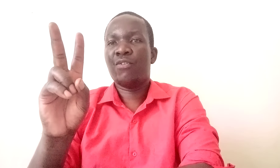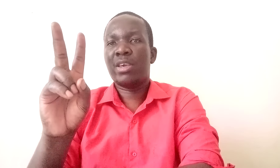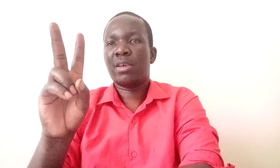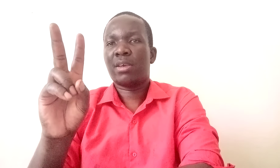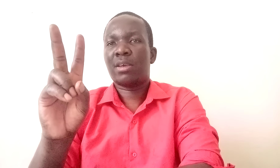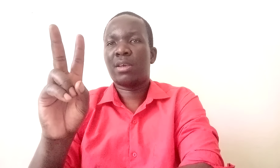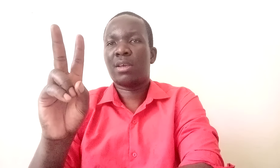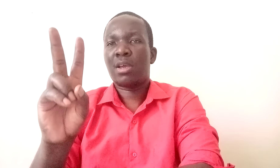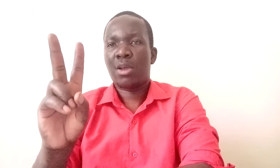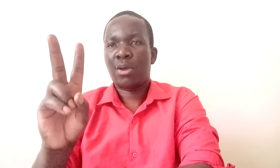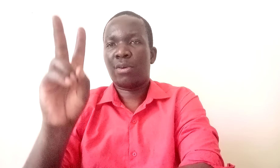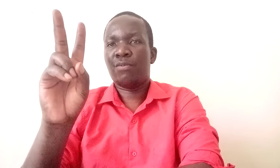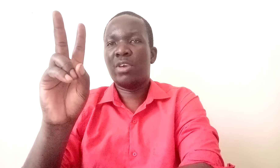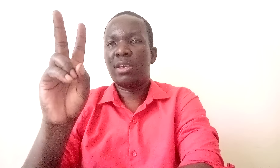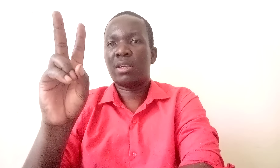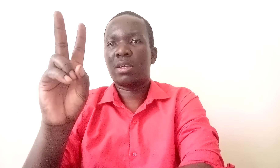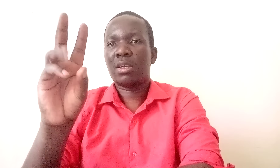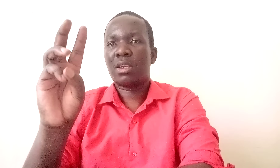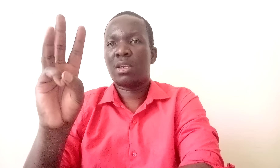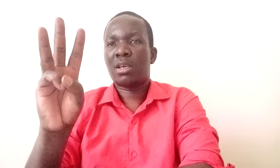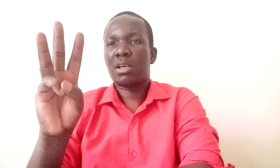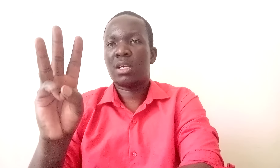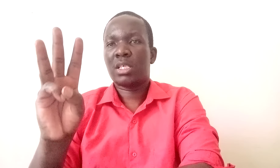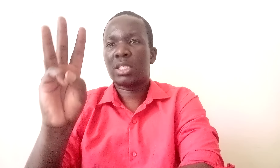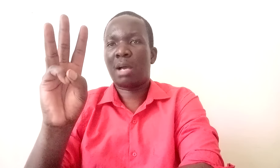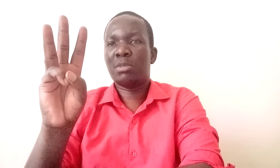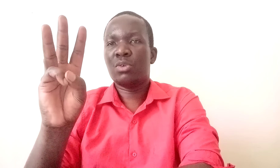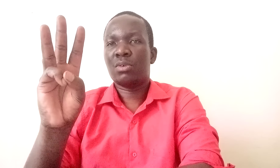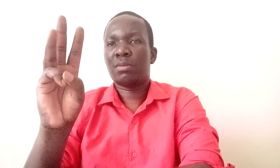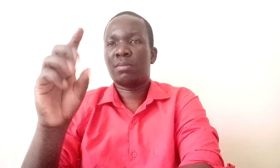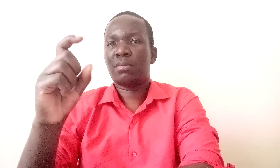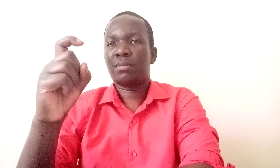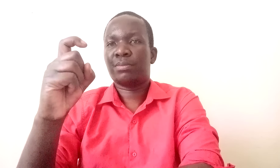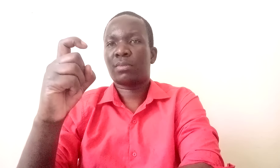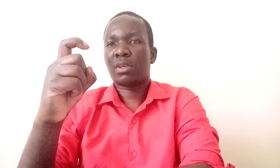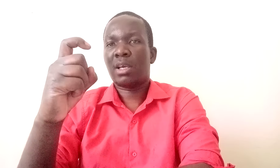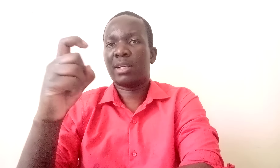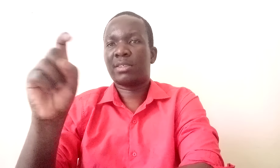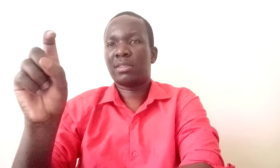V, V, W, X,